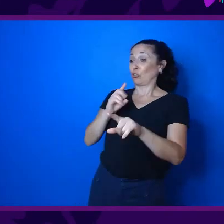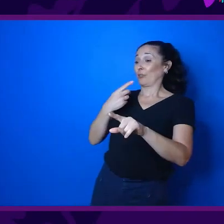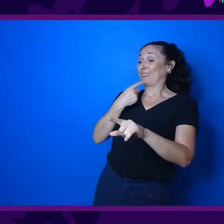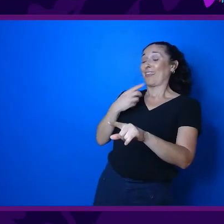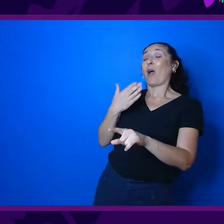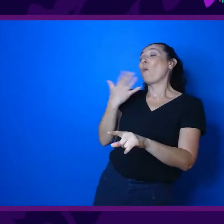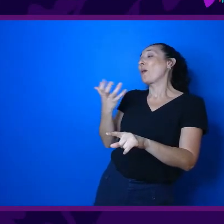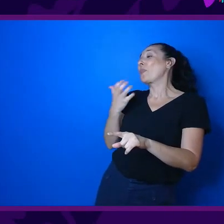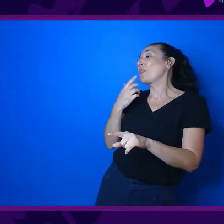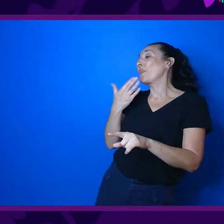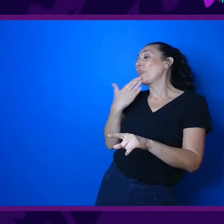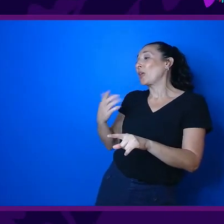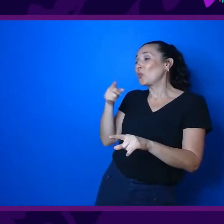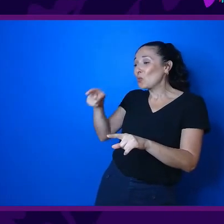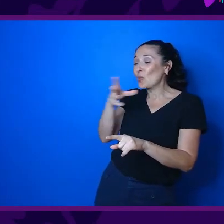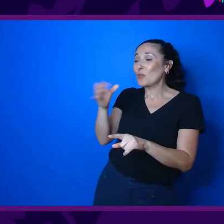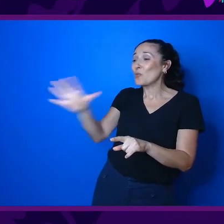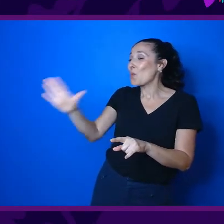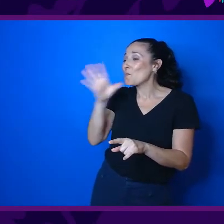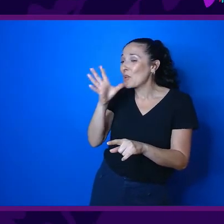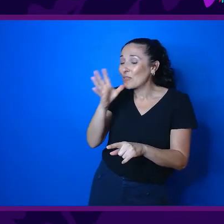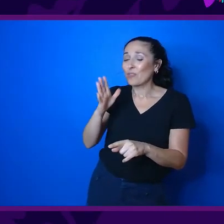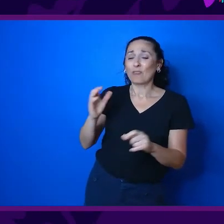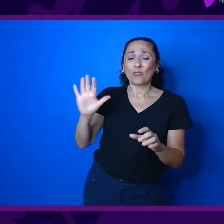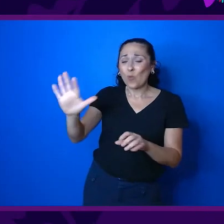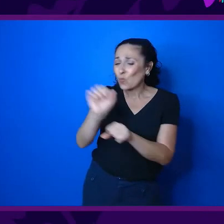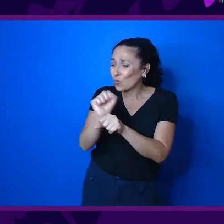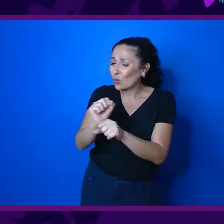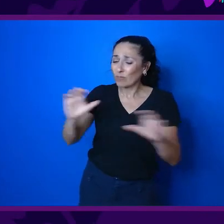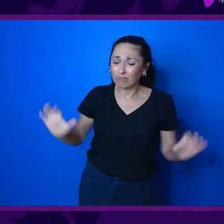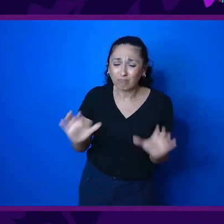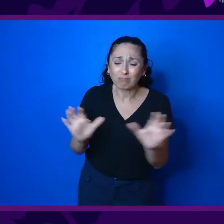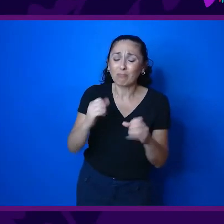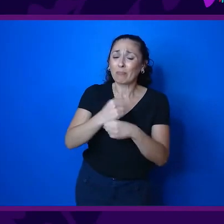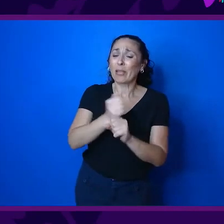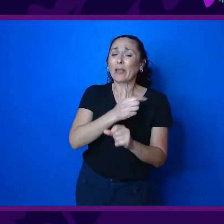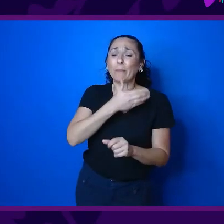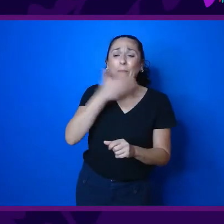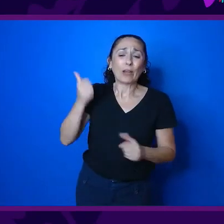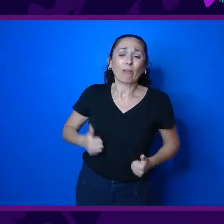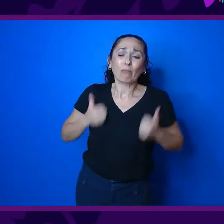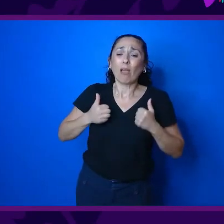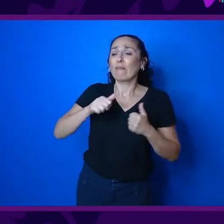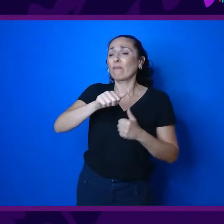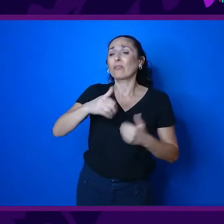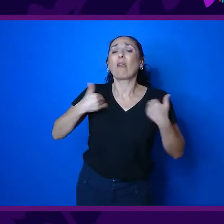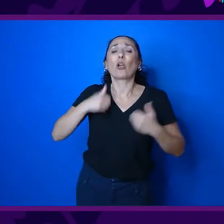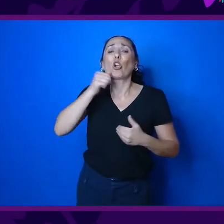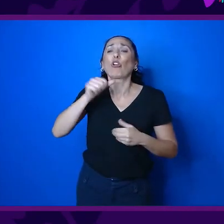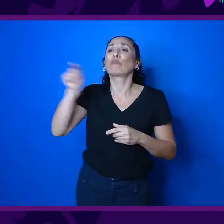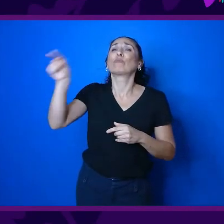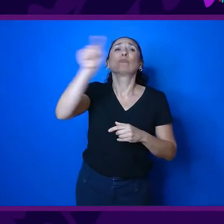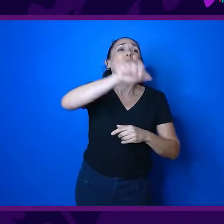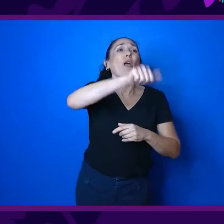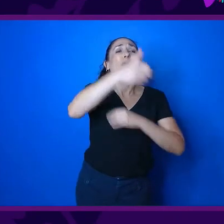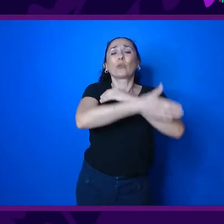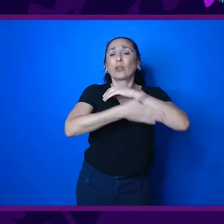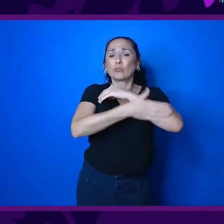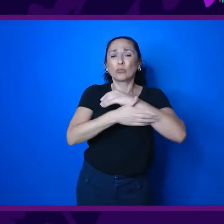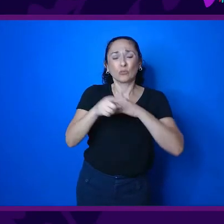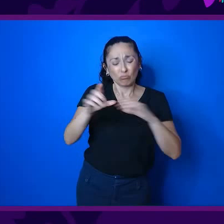doing to make life better for young girls in other countries. I know that you do an awful lot of work to make sure